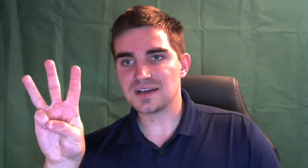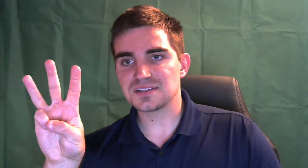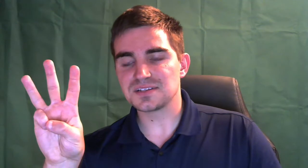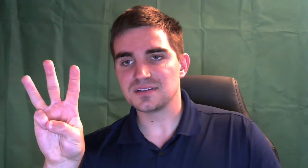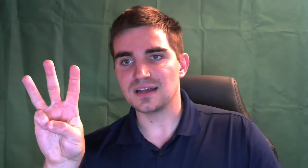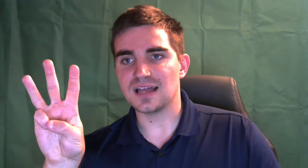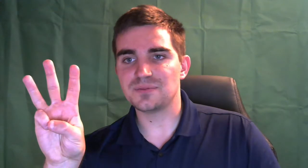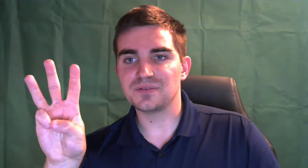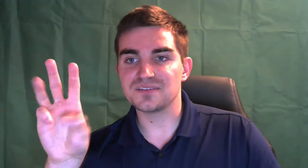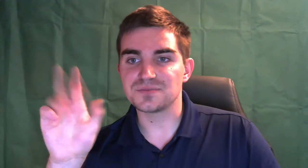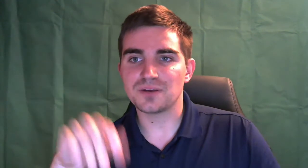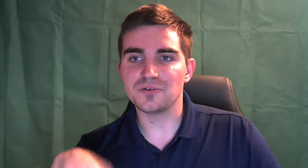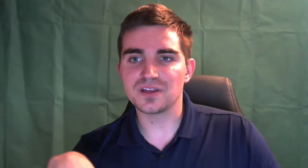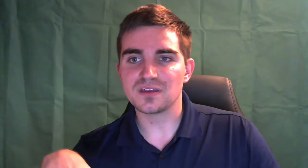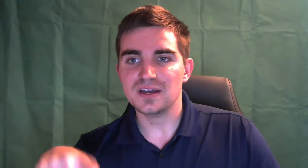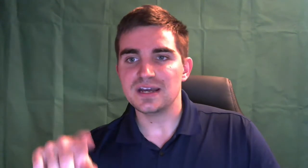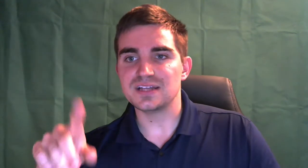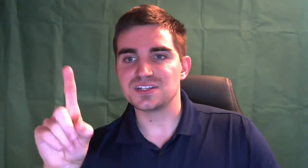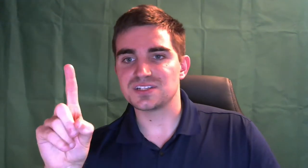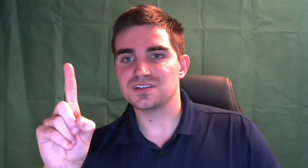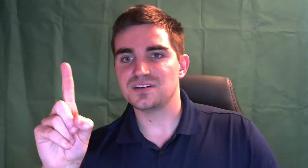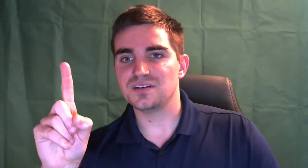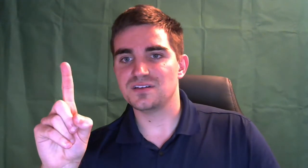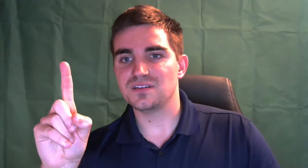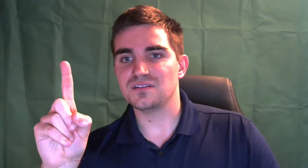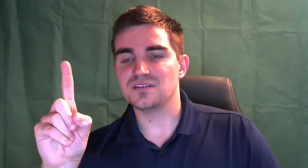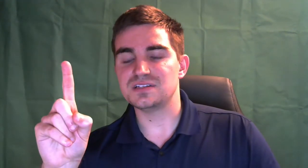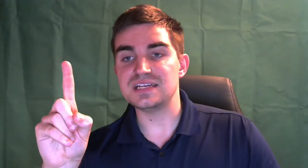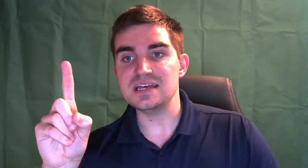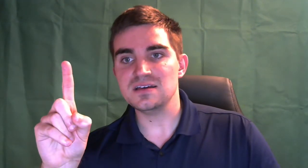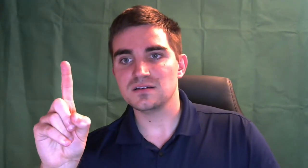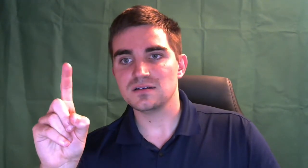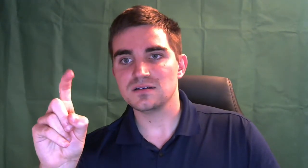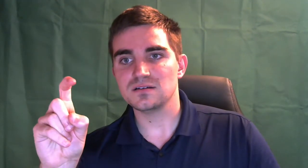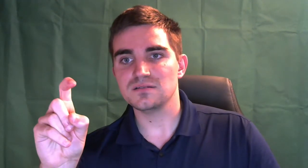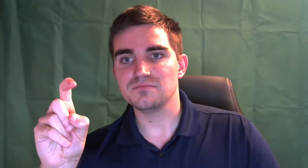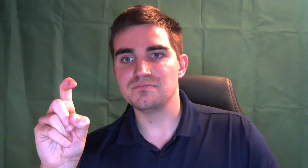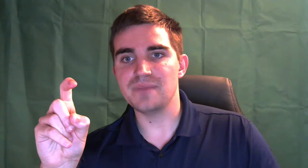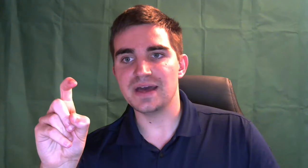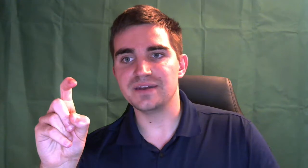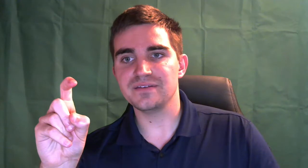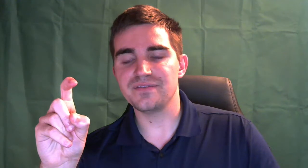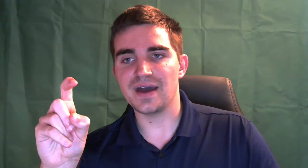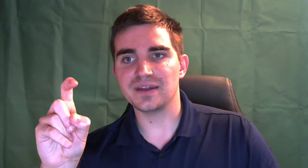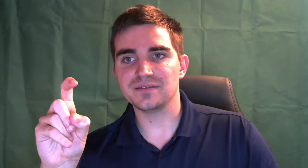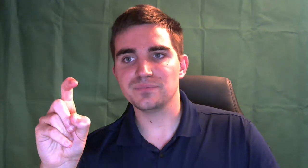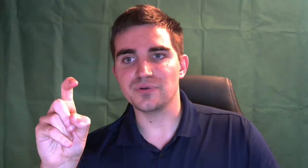X, a lot of people have some trouble with. It's just D, bend that pointer